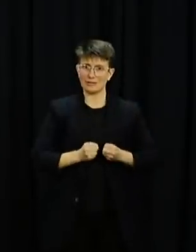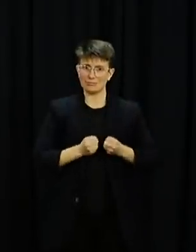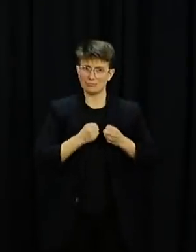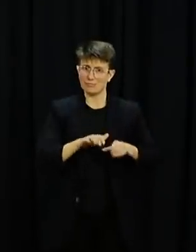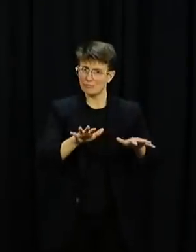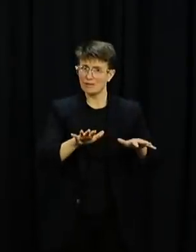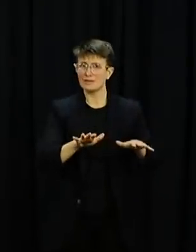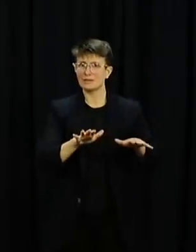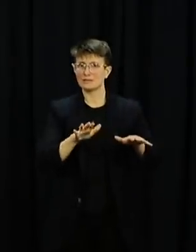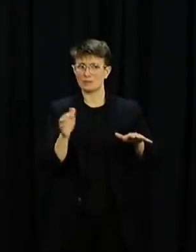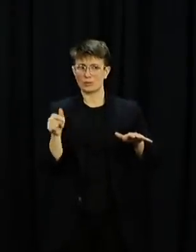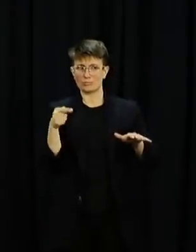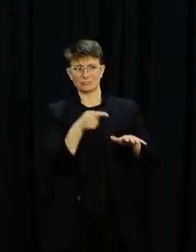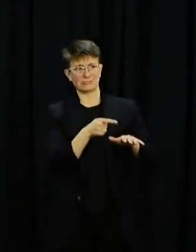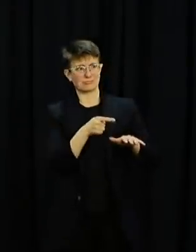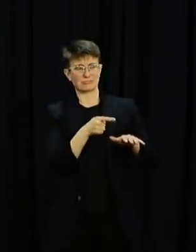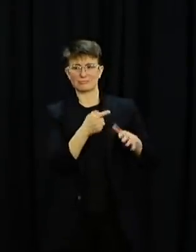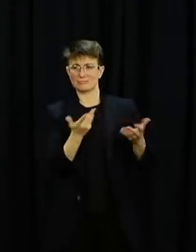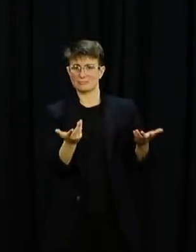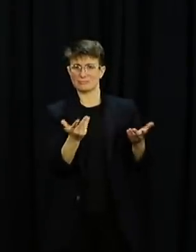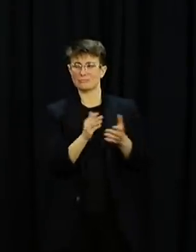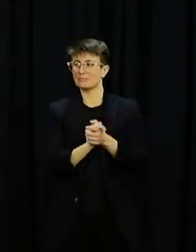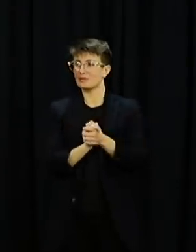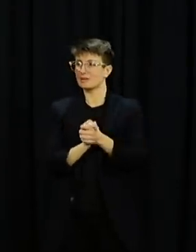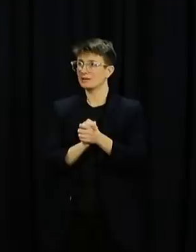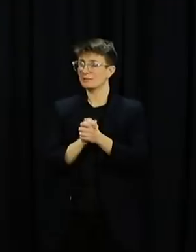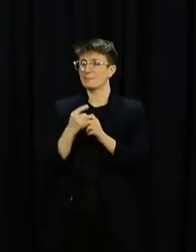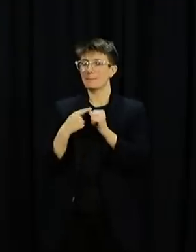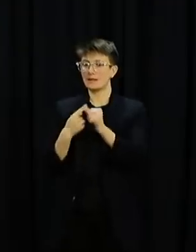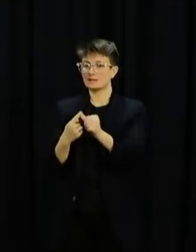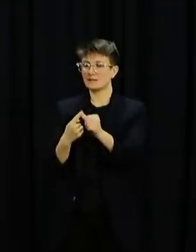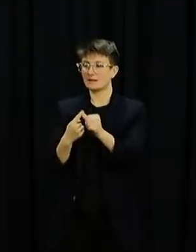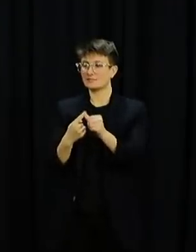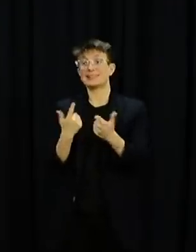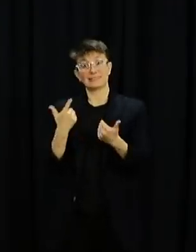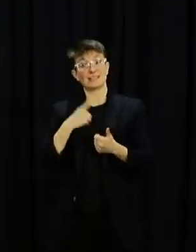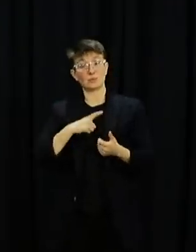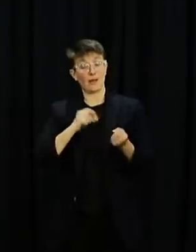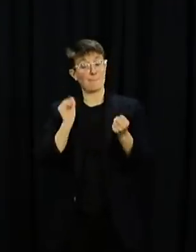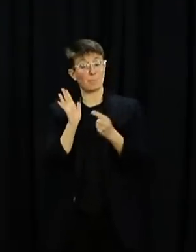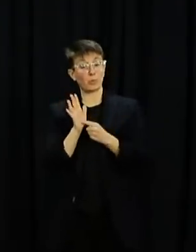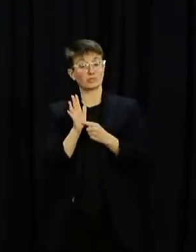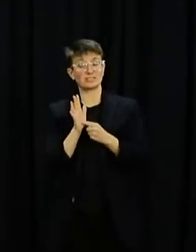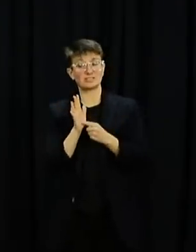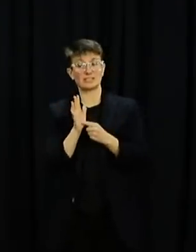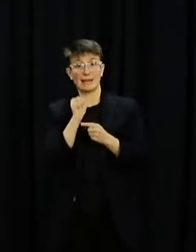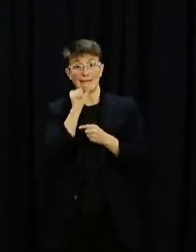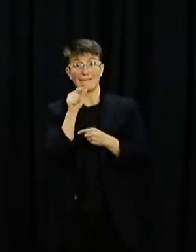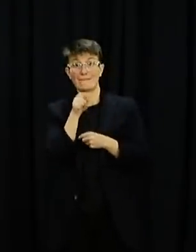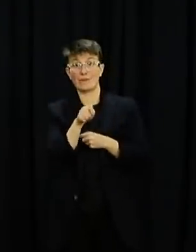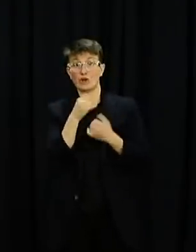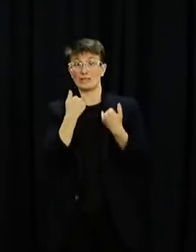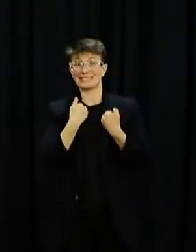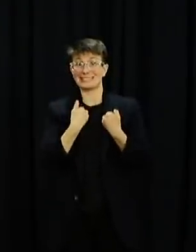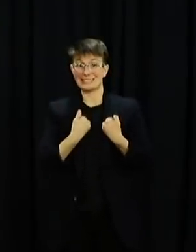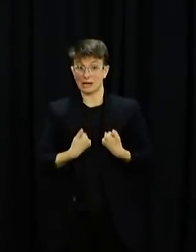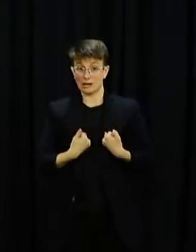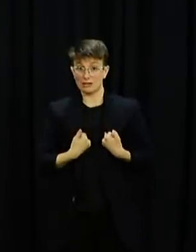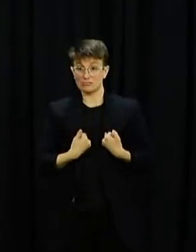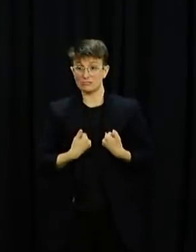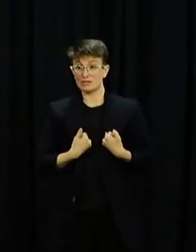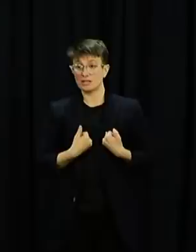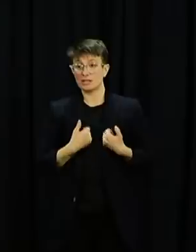whilst symptomatic, and that again underscores again why it is so important that if you are sick, even if